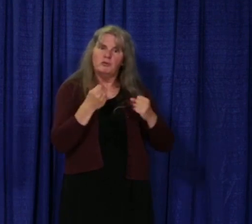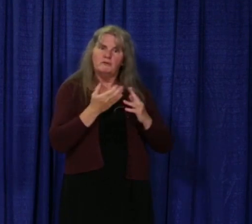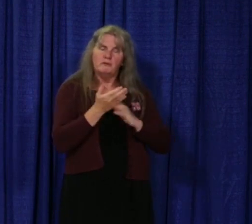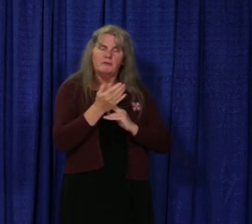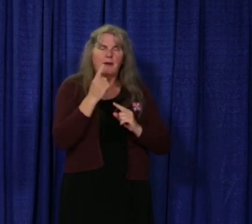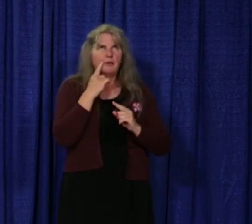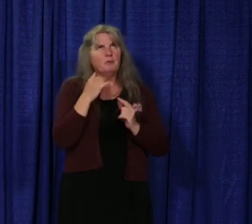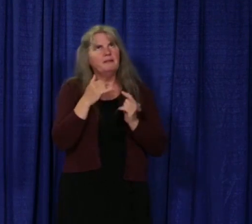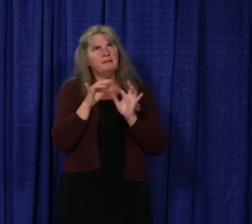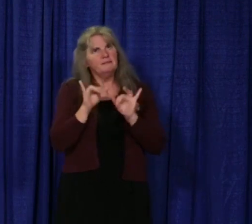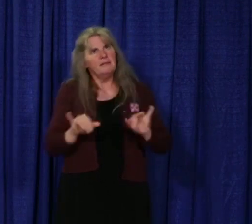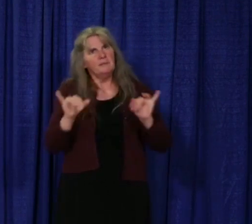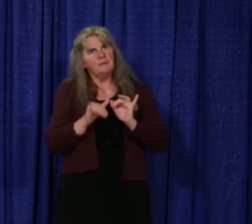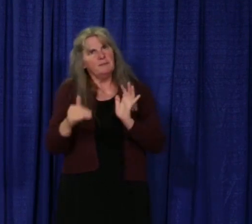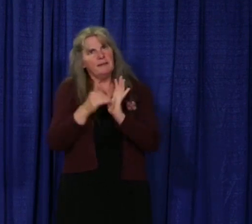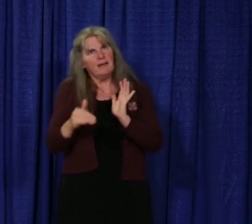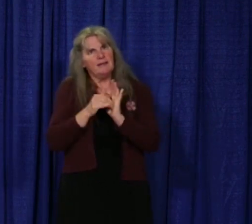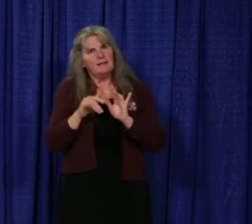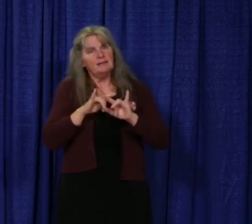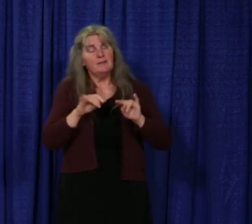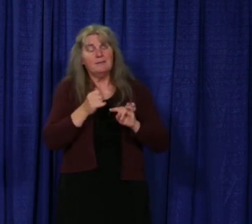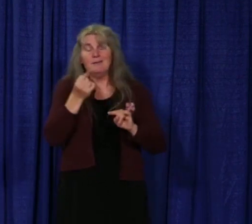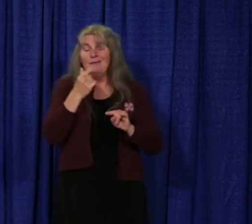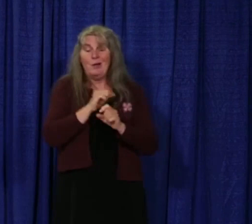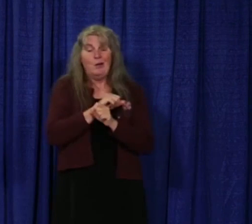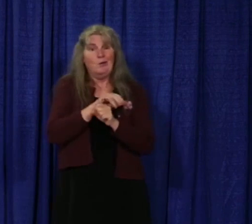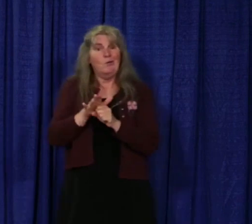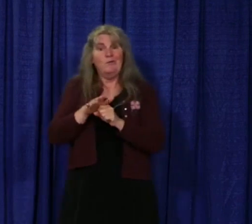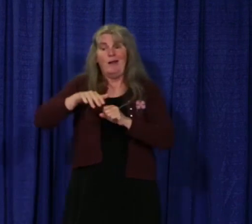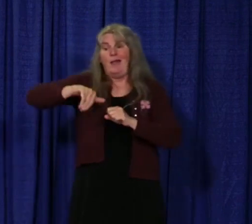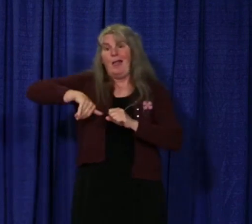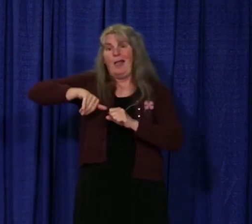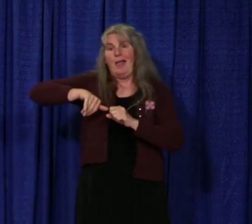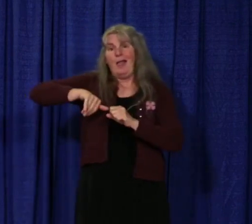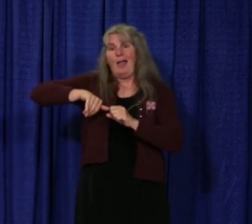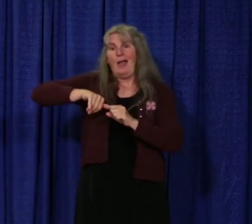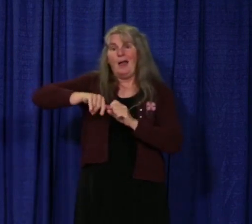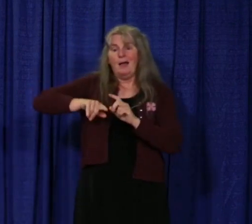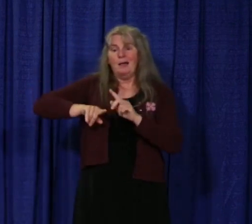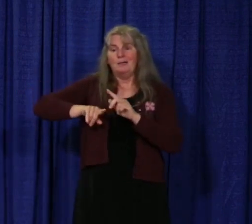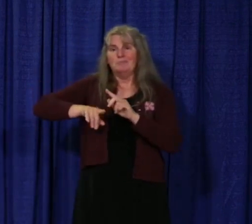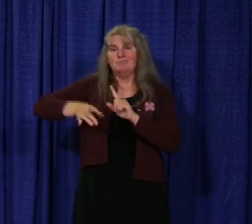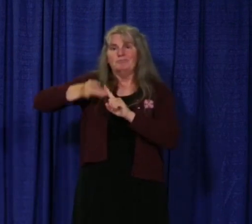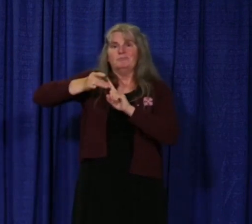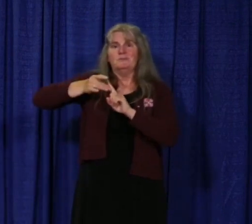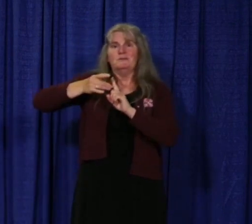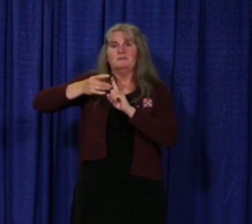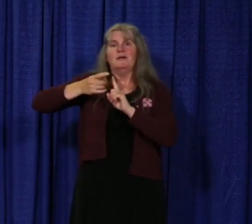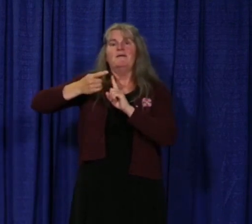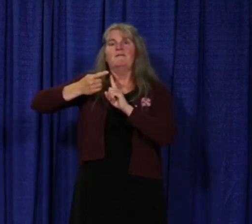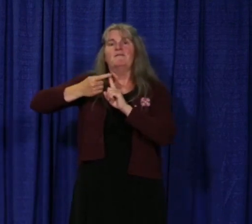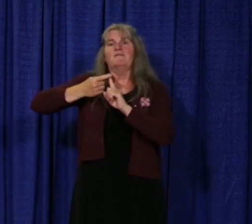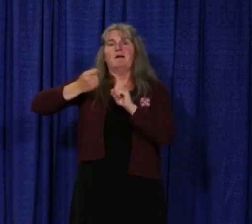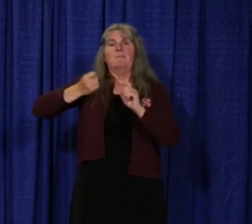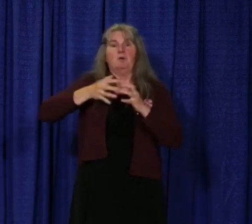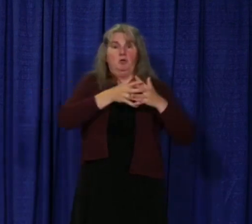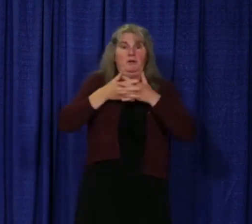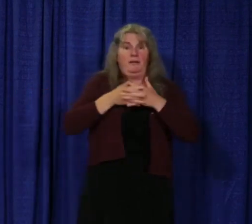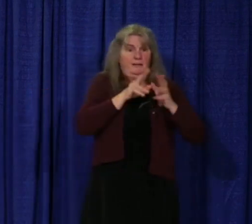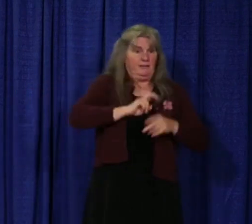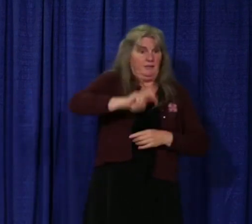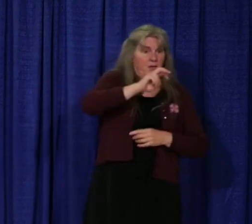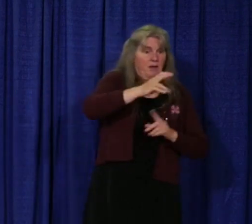a broken record, but we have yet to have a single case of COVID-19 transmitted related to United States travel.